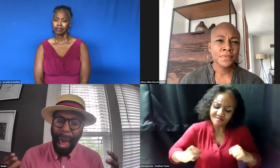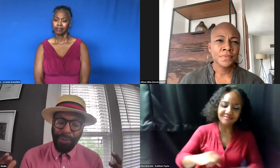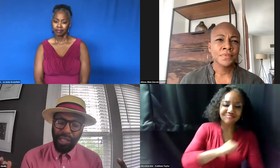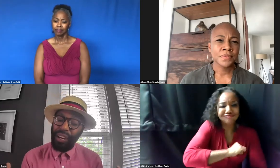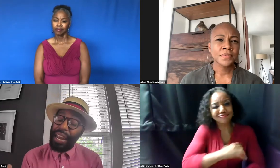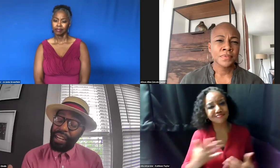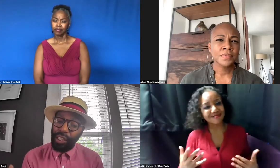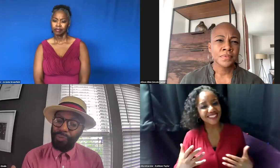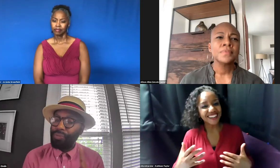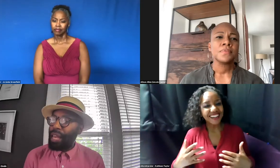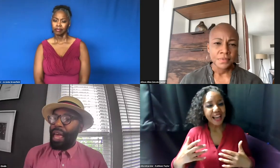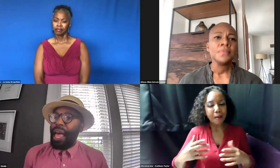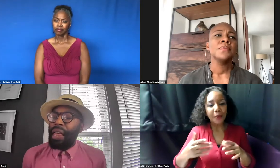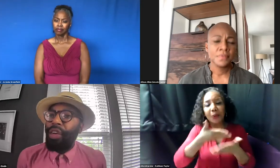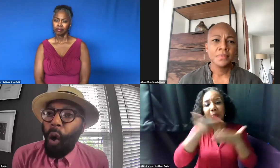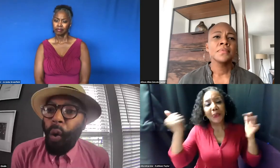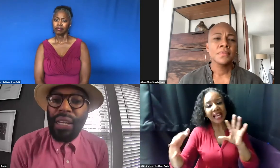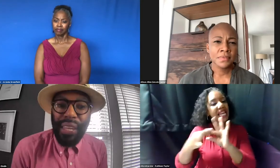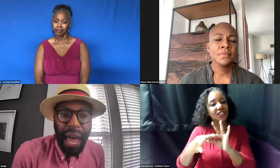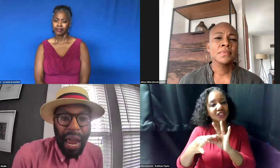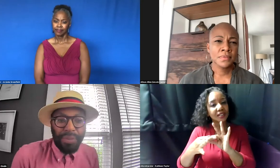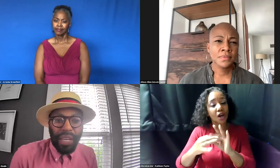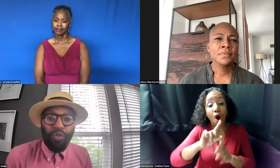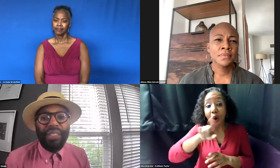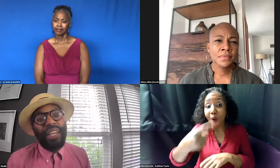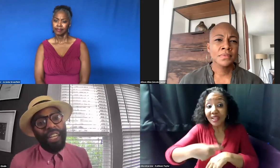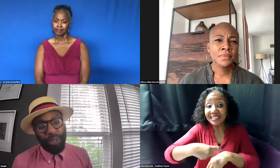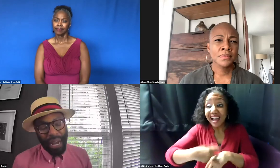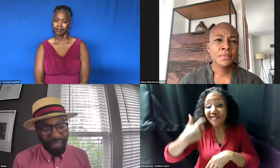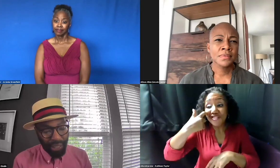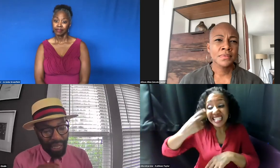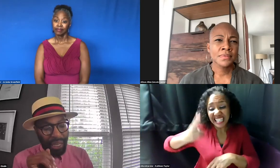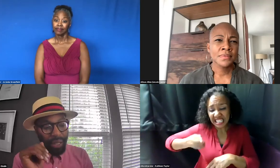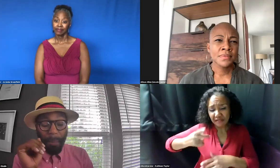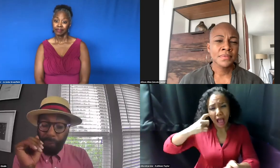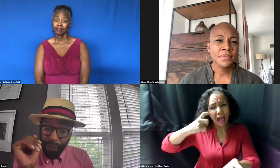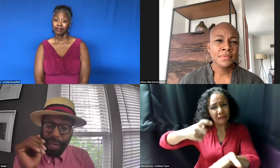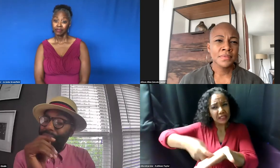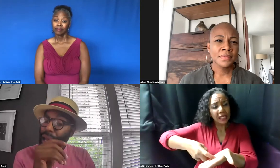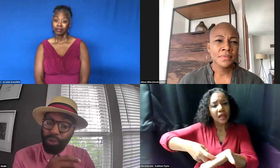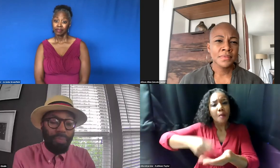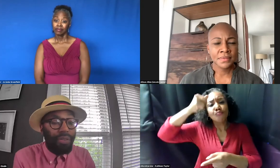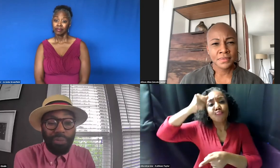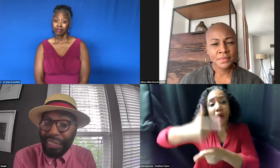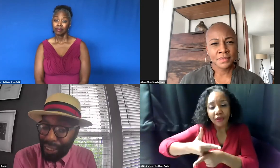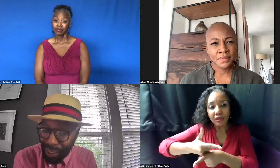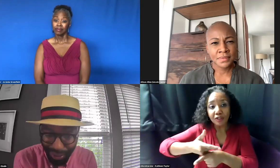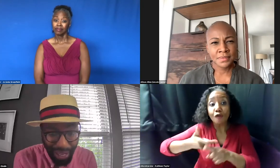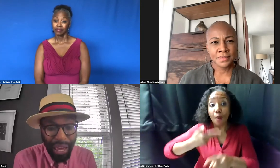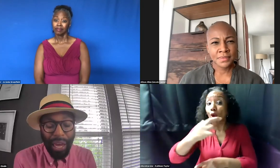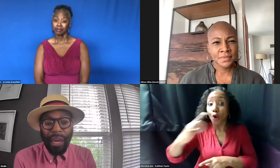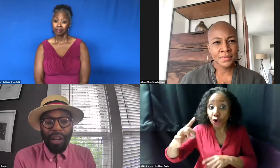an absence of connection. The only times in recent history that I've seen brothers, I'm talking brothers from the